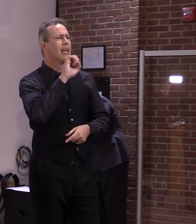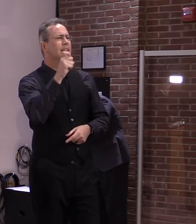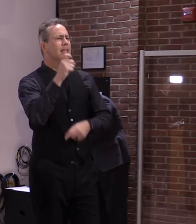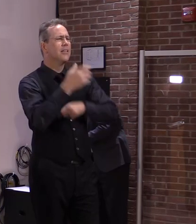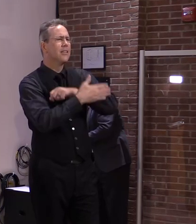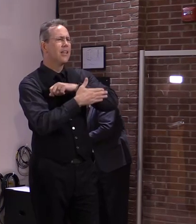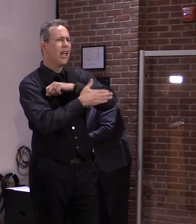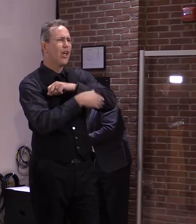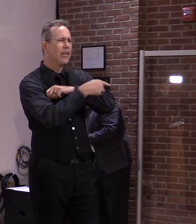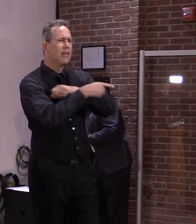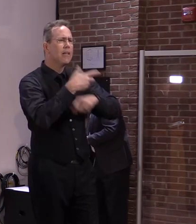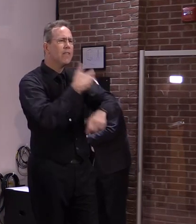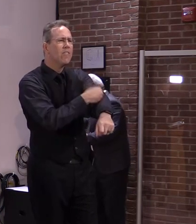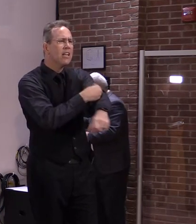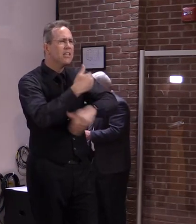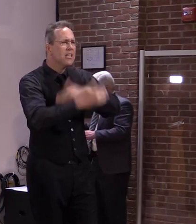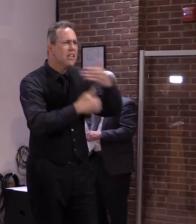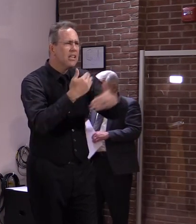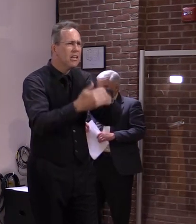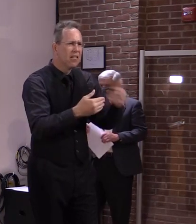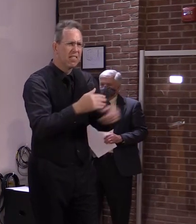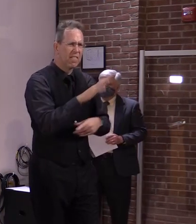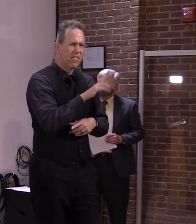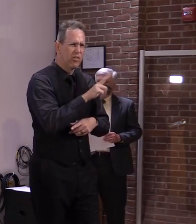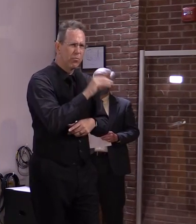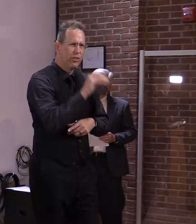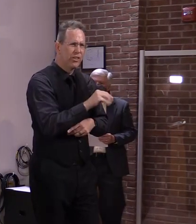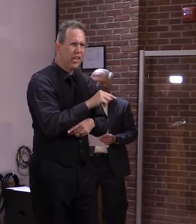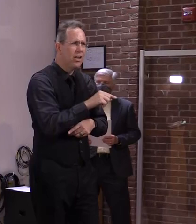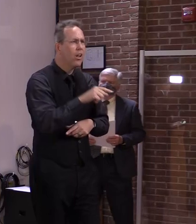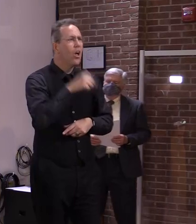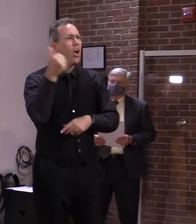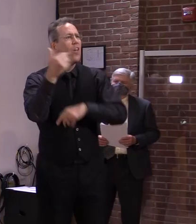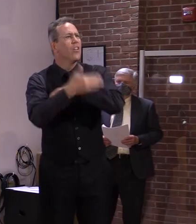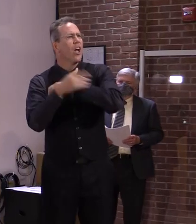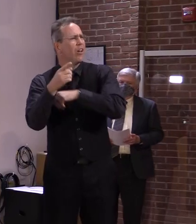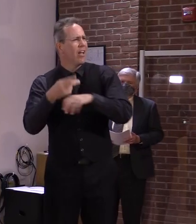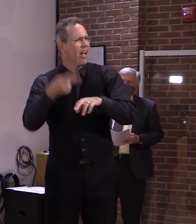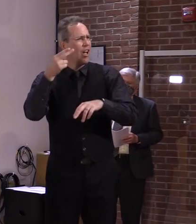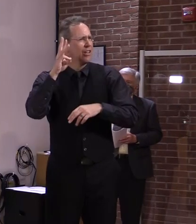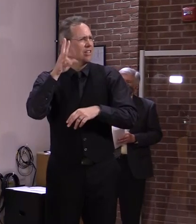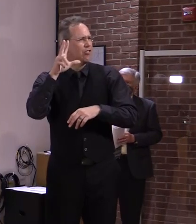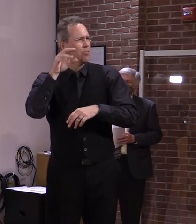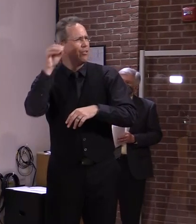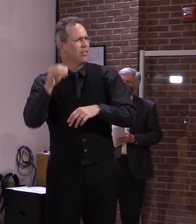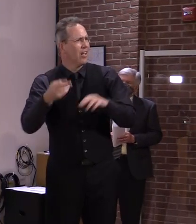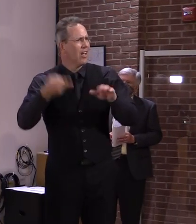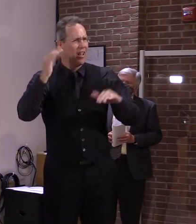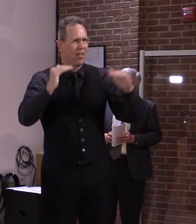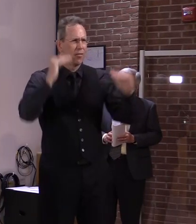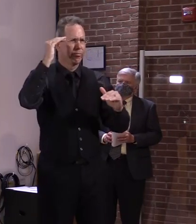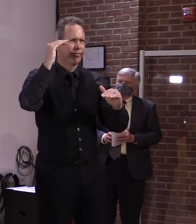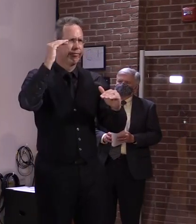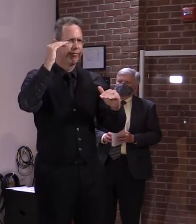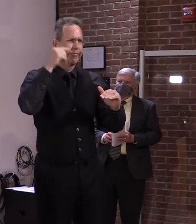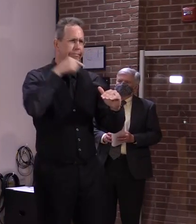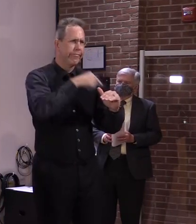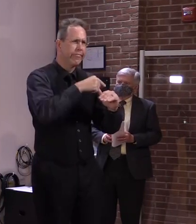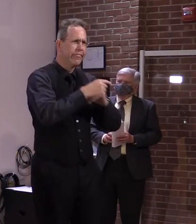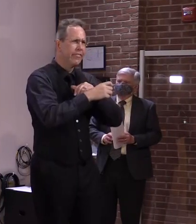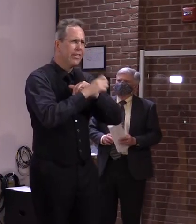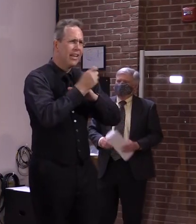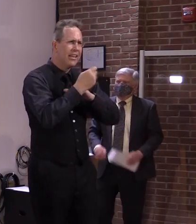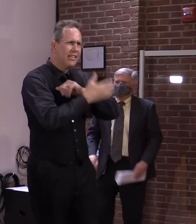vaccination rates in the high 60s and 70s. Wanted to know if there were any targeted efforts directed in Essex